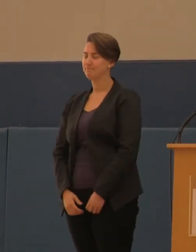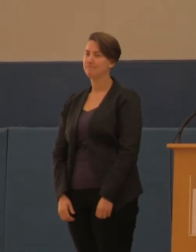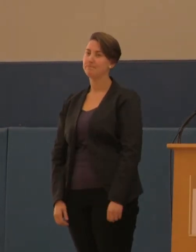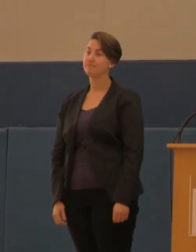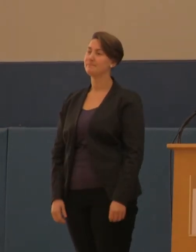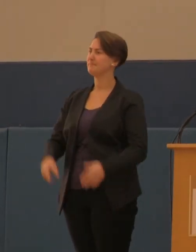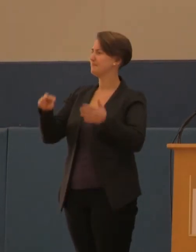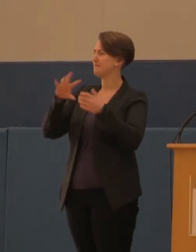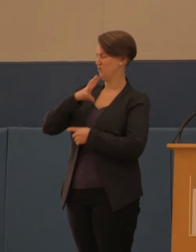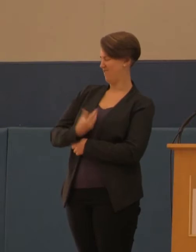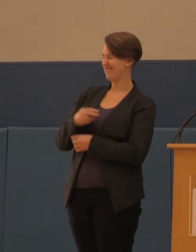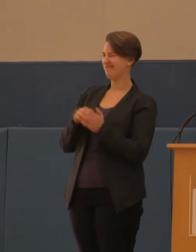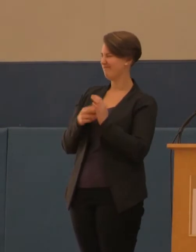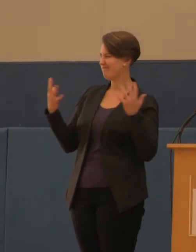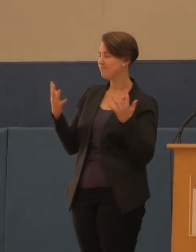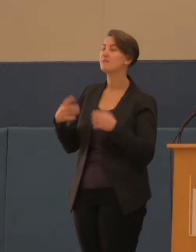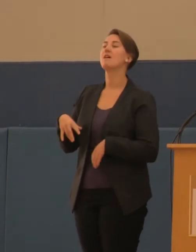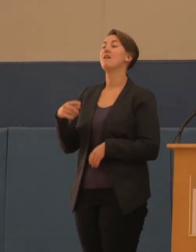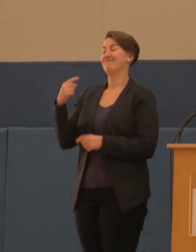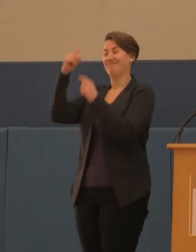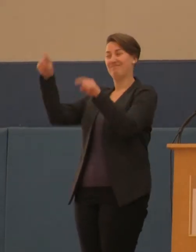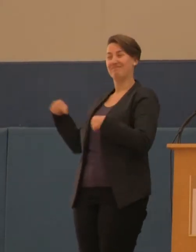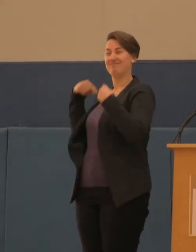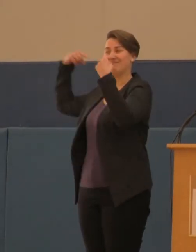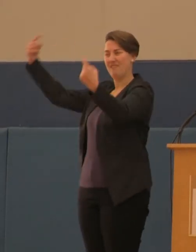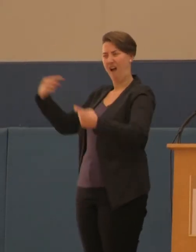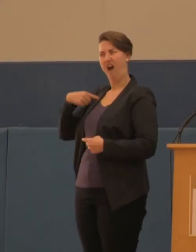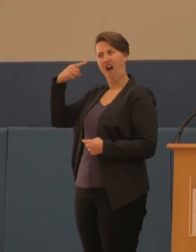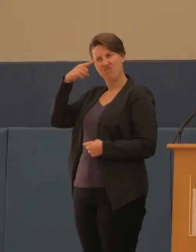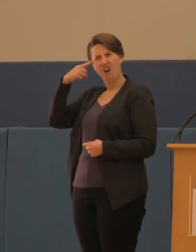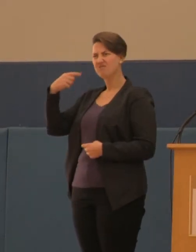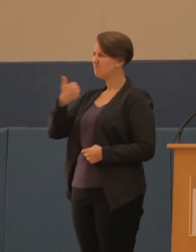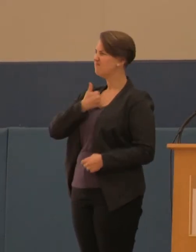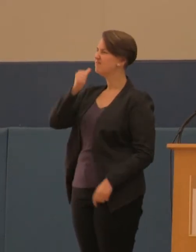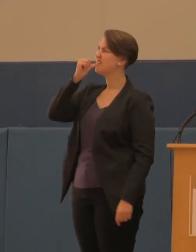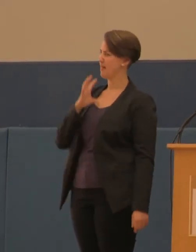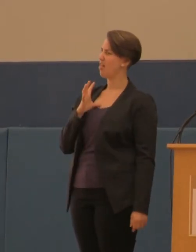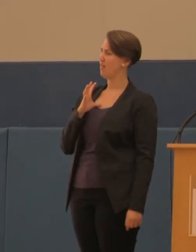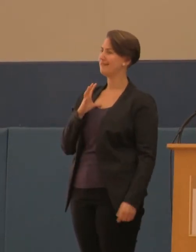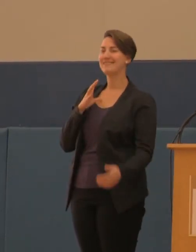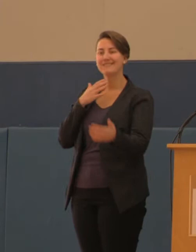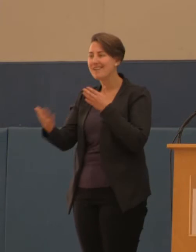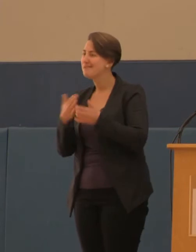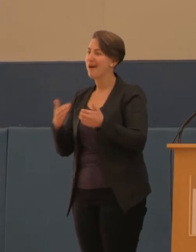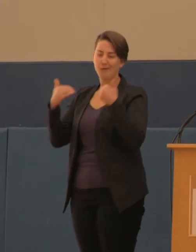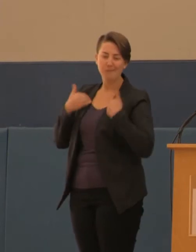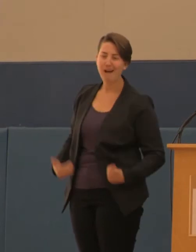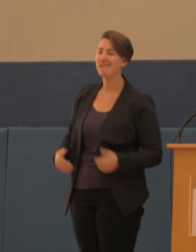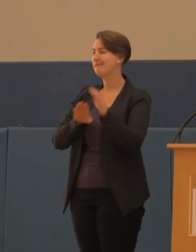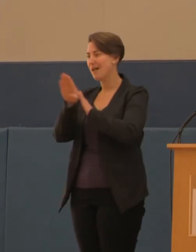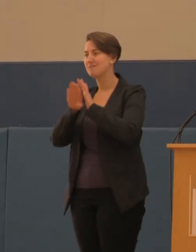What this means is that I have always thought of myself as female, regardless of how my body